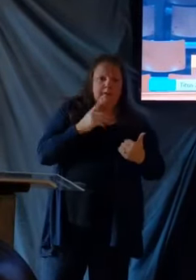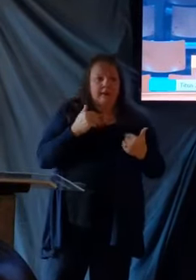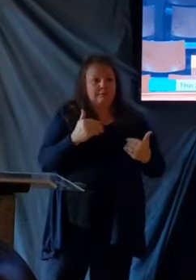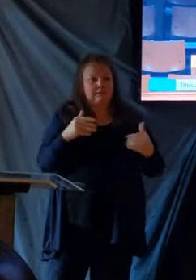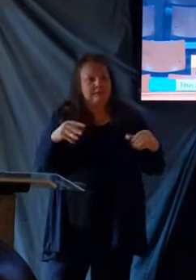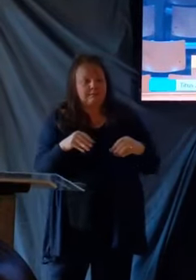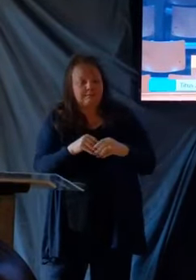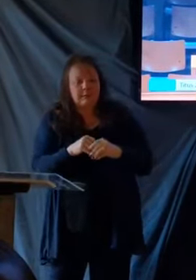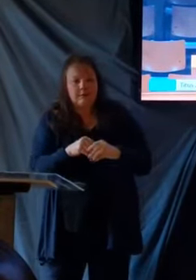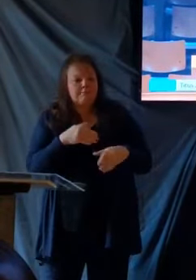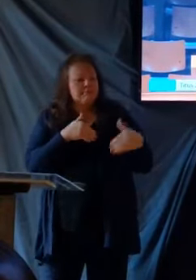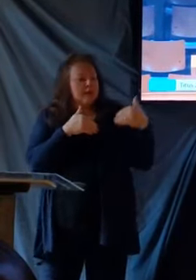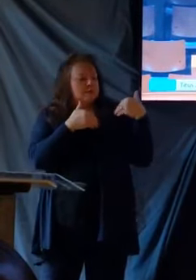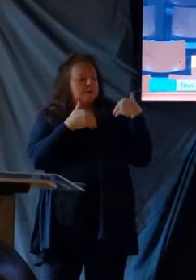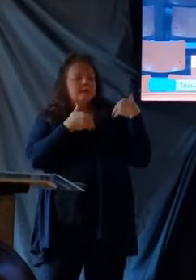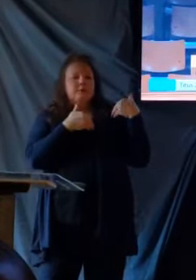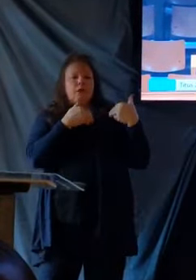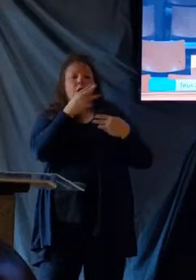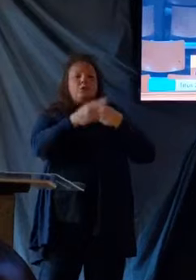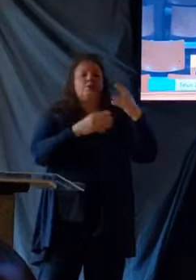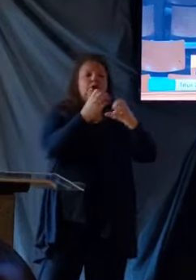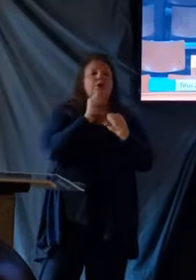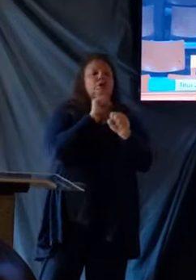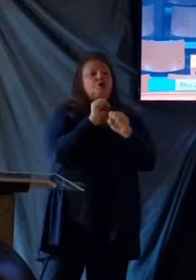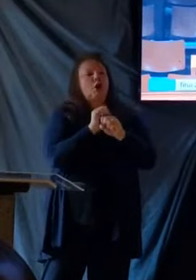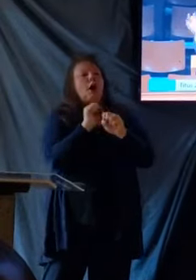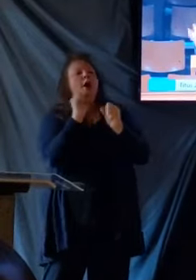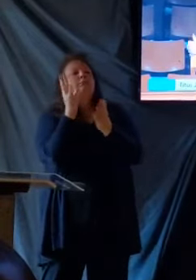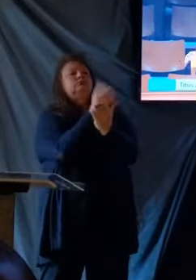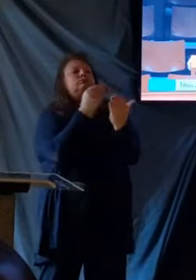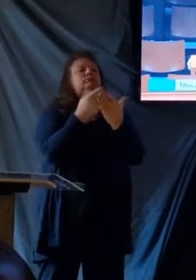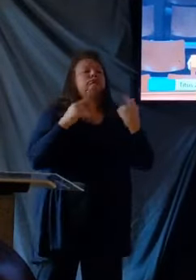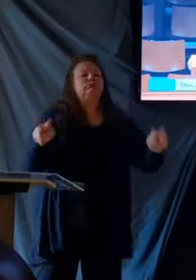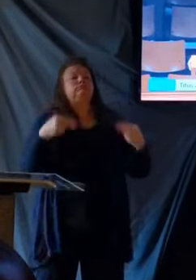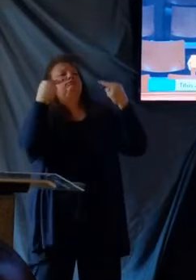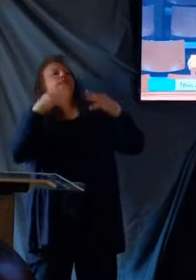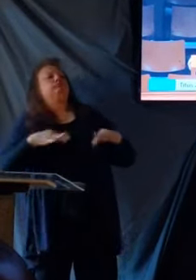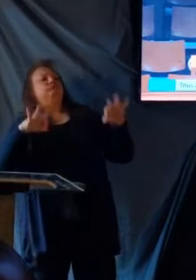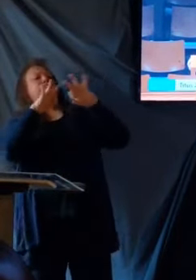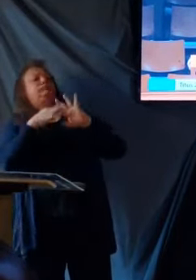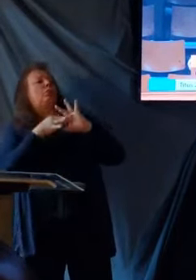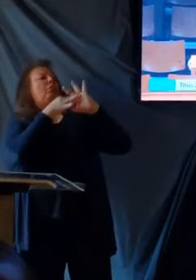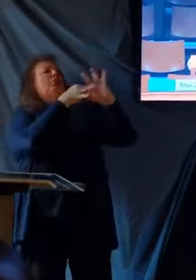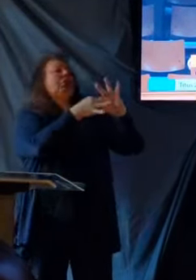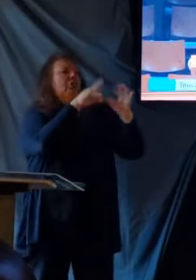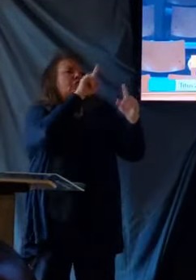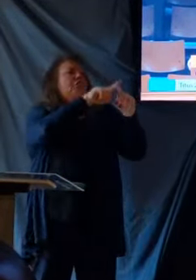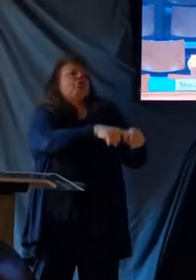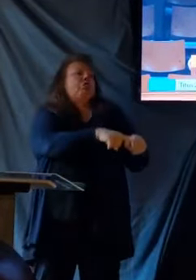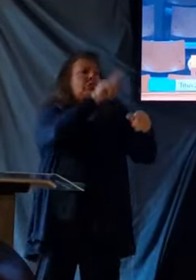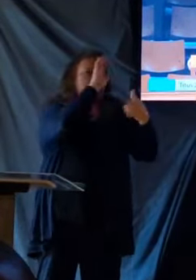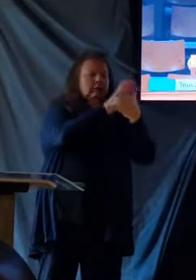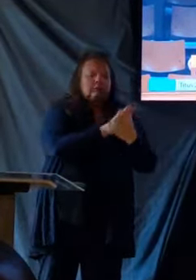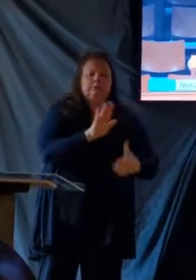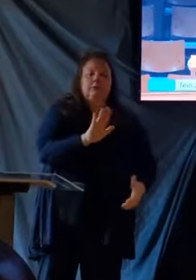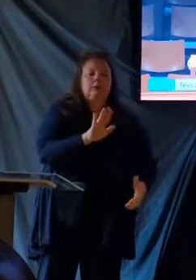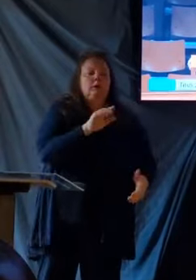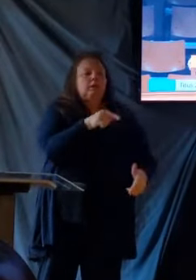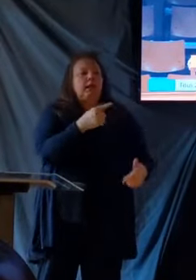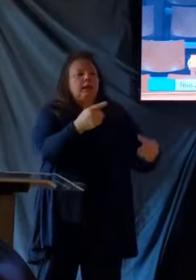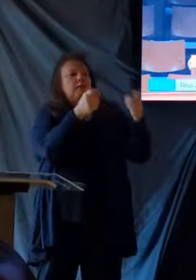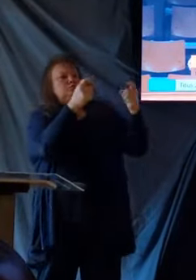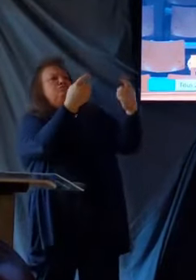married. What's my responsibility? The world says, get a job, get out there, make something of yourself. Don't be tied to your husband. Don't let